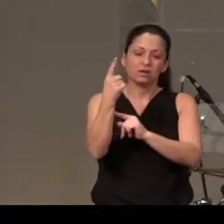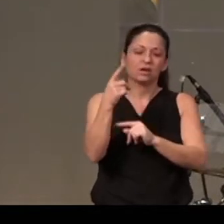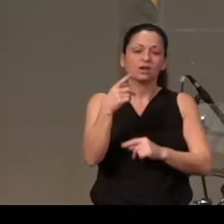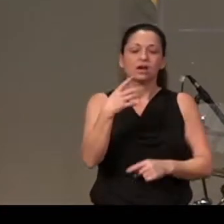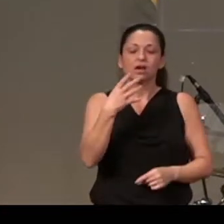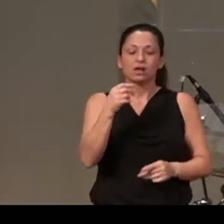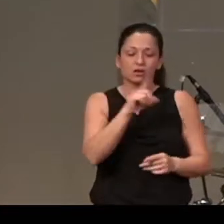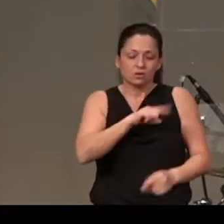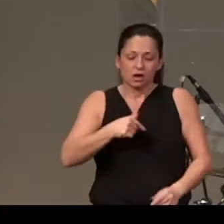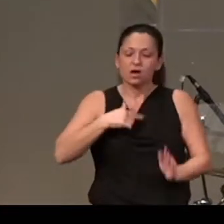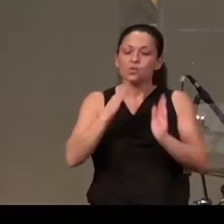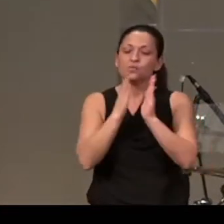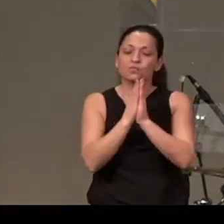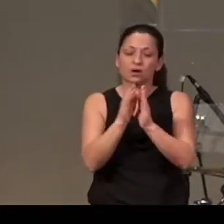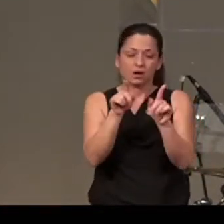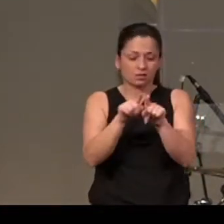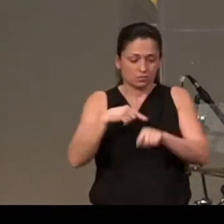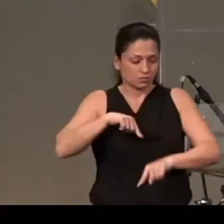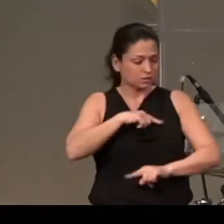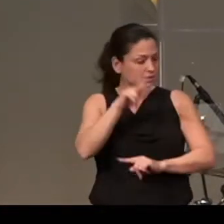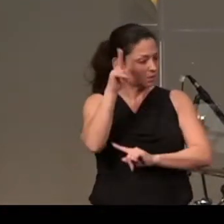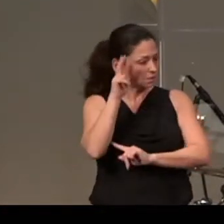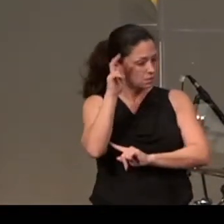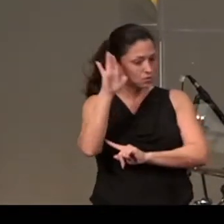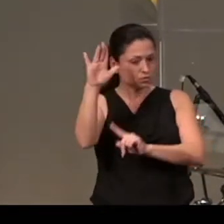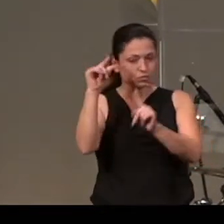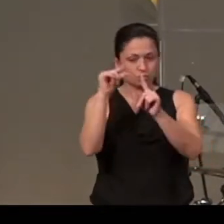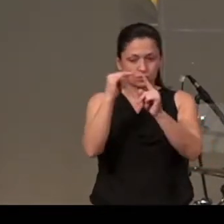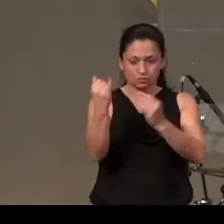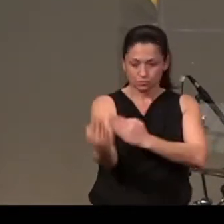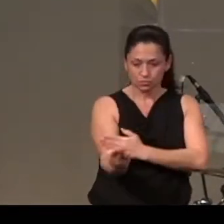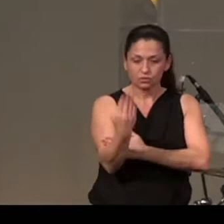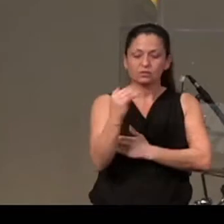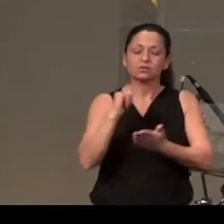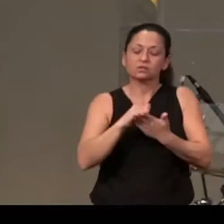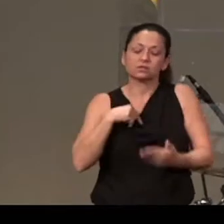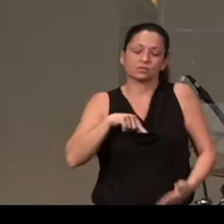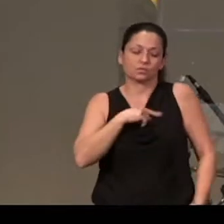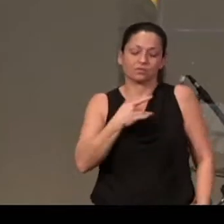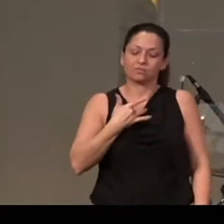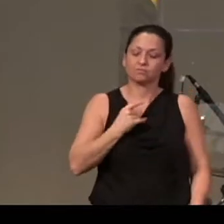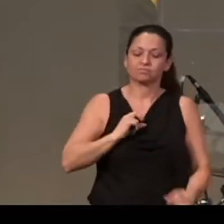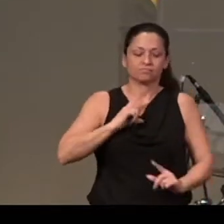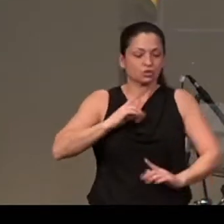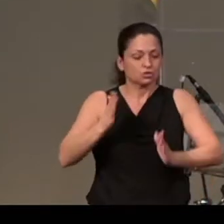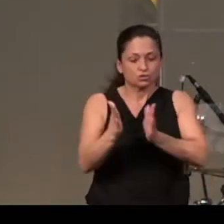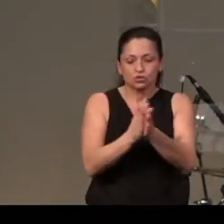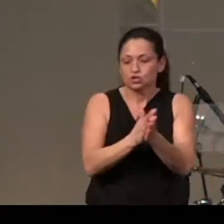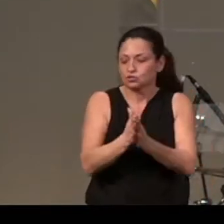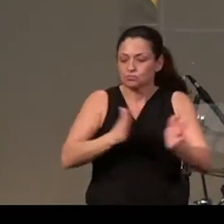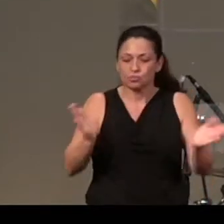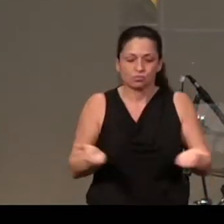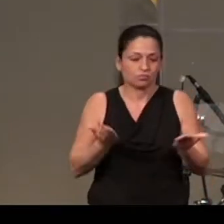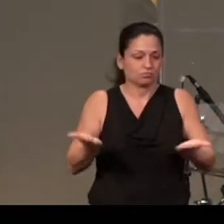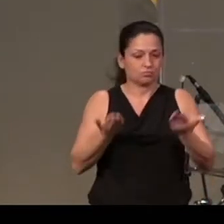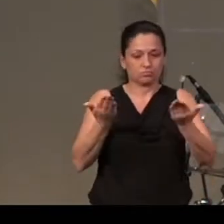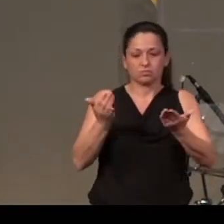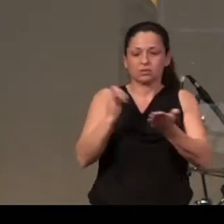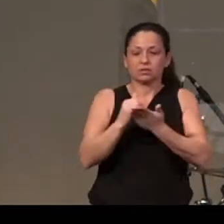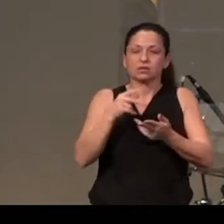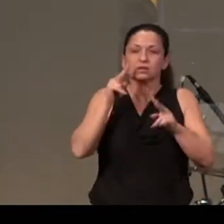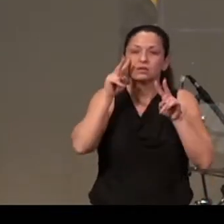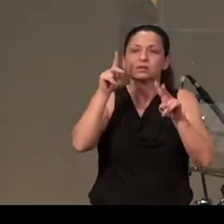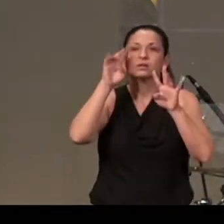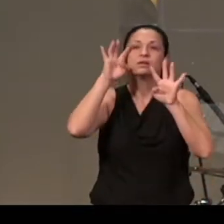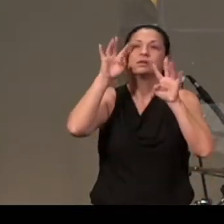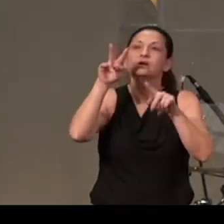we hear your word this morning, that we would be encouraged, that we would be in awe of